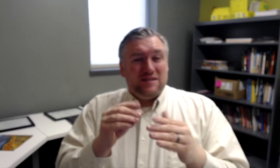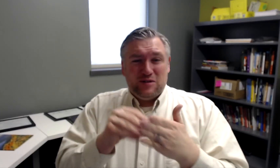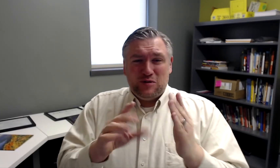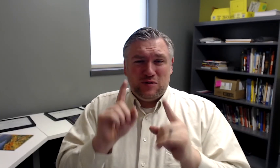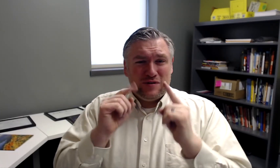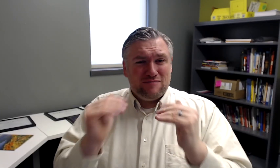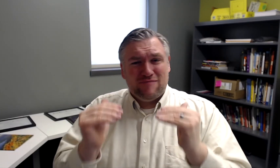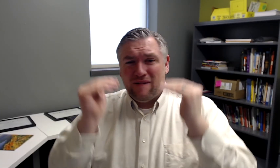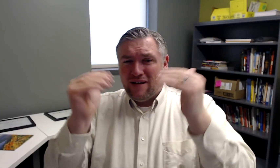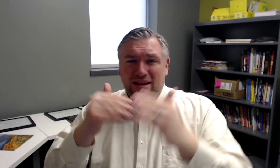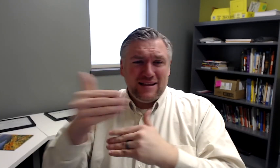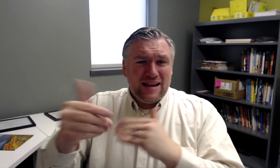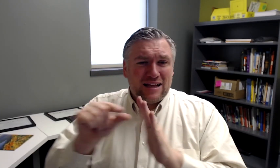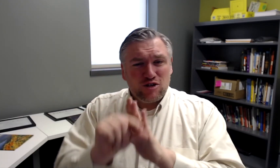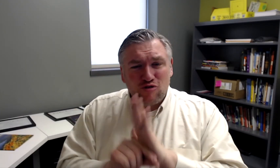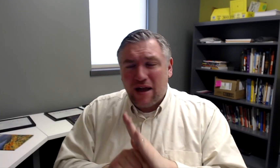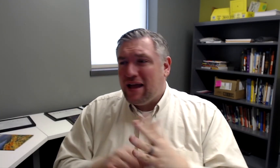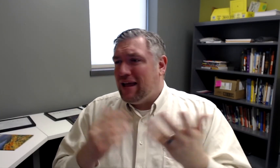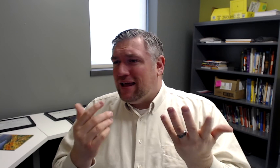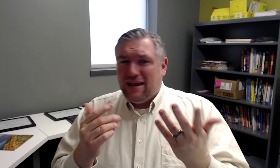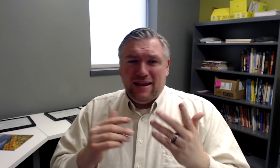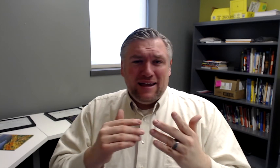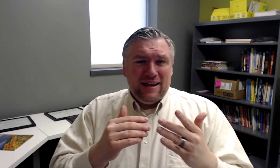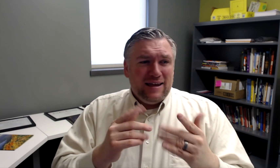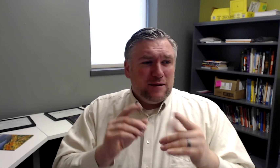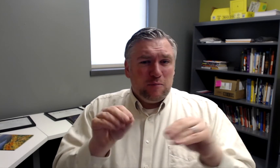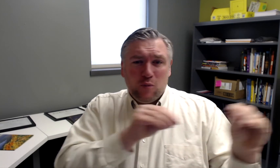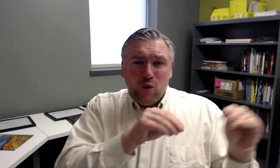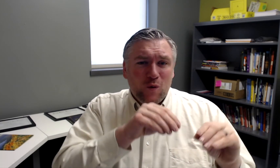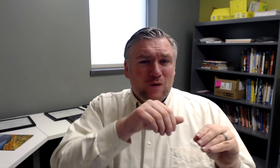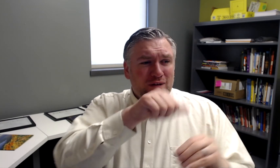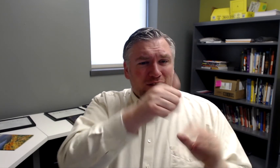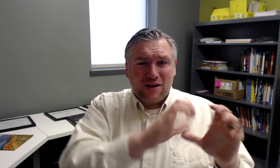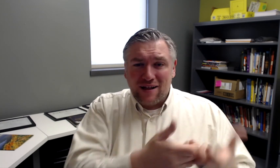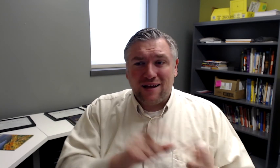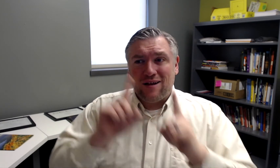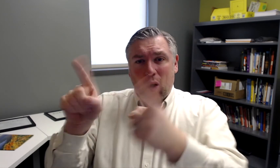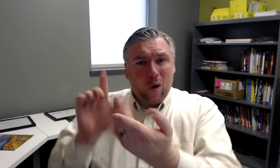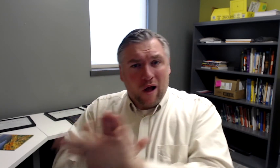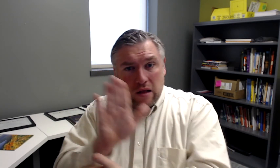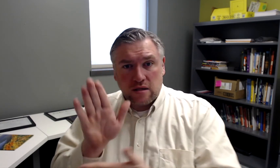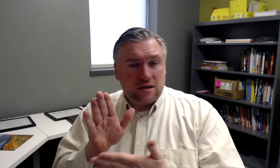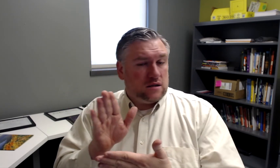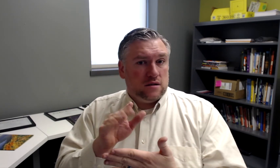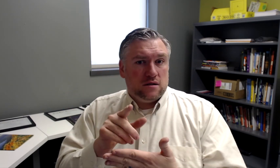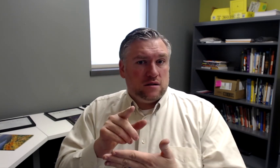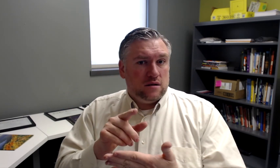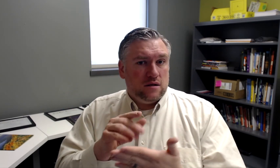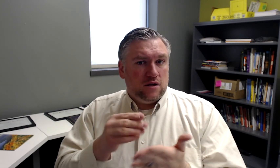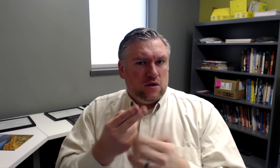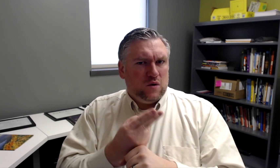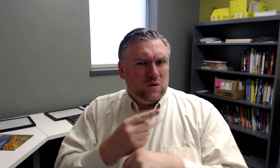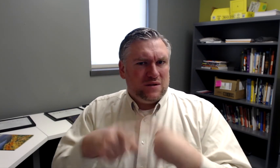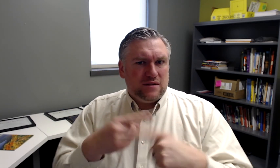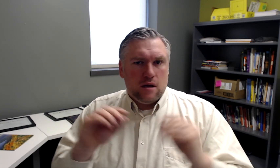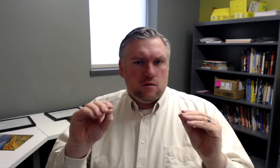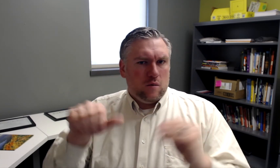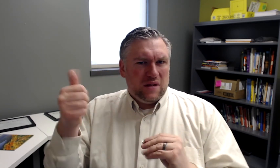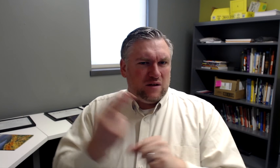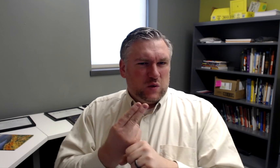but when students go to the next grade, move to another class, move to go to college,